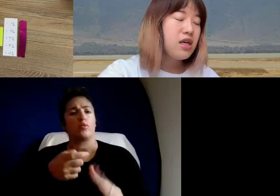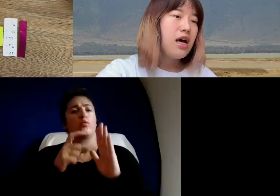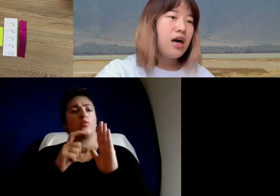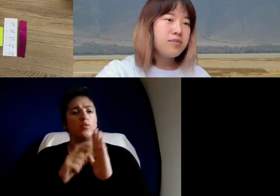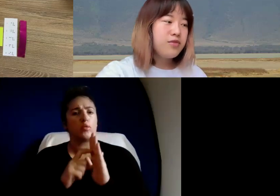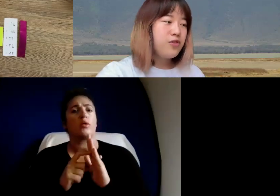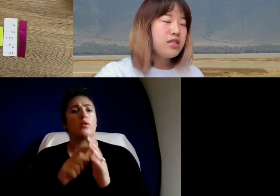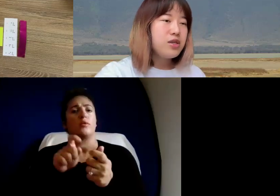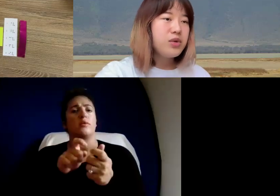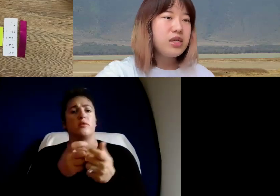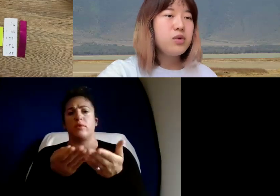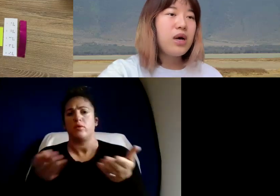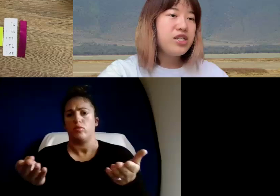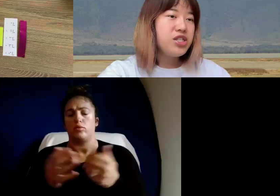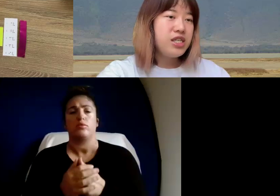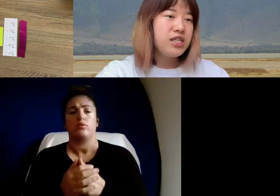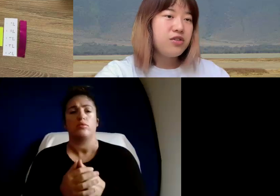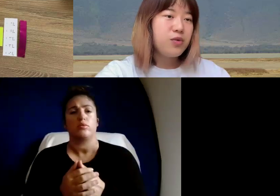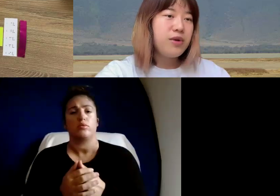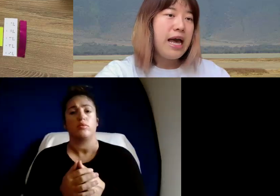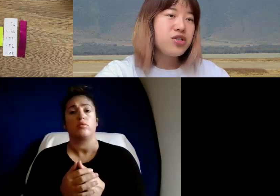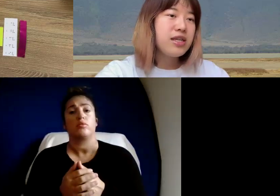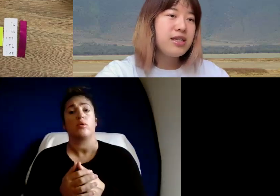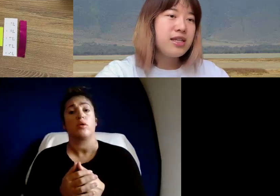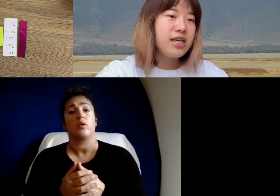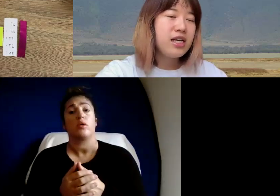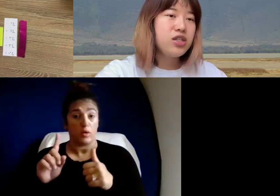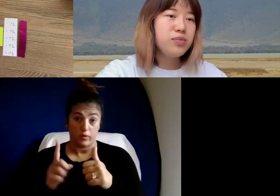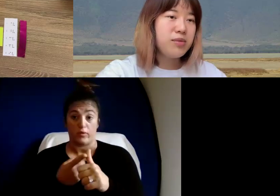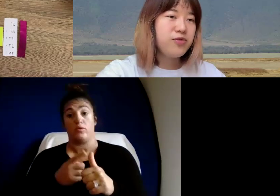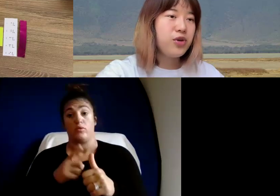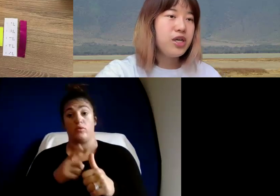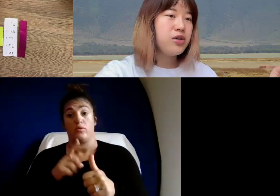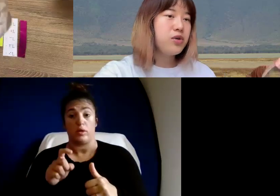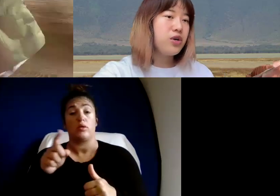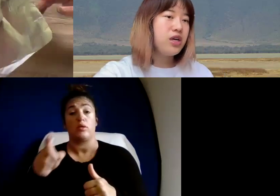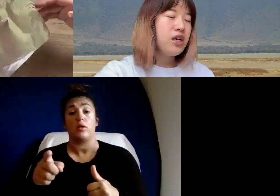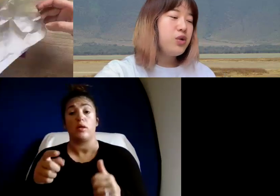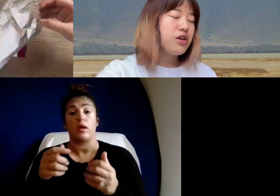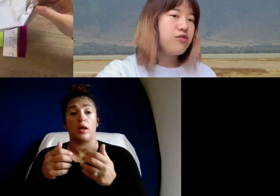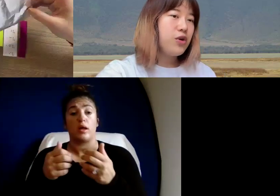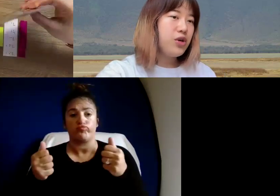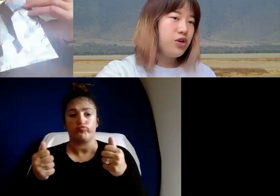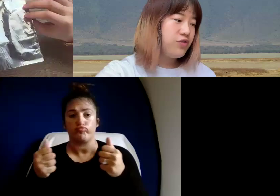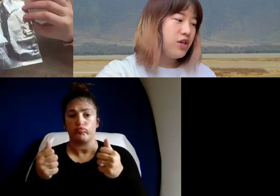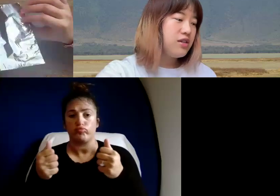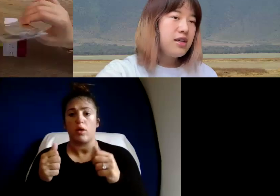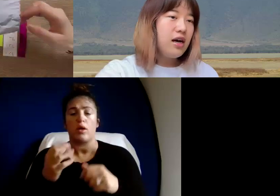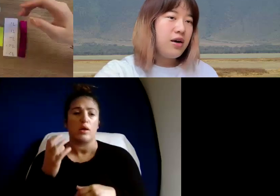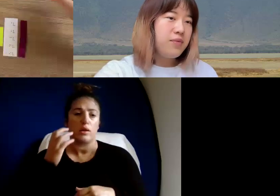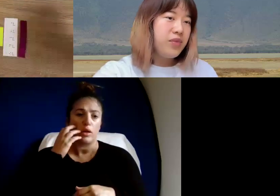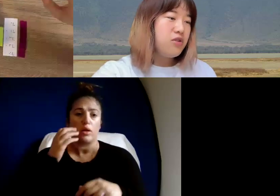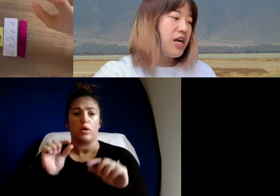craft. First, you will need one sheet of extra thick aluminum foil, or you can fold